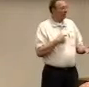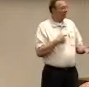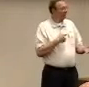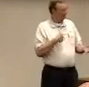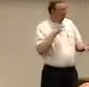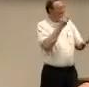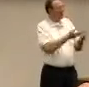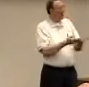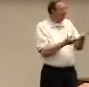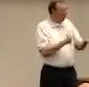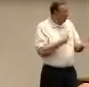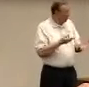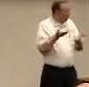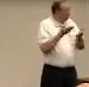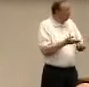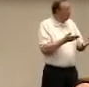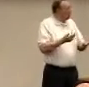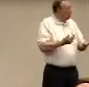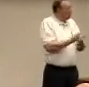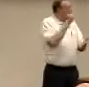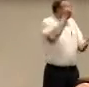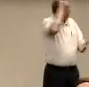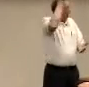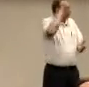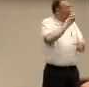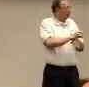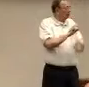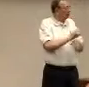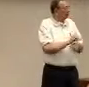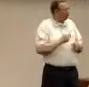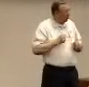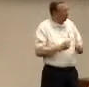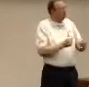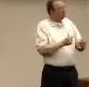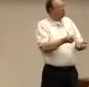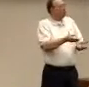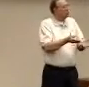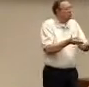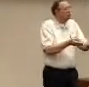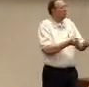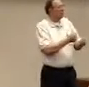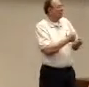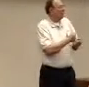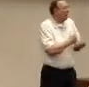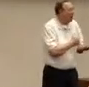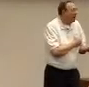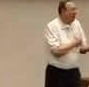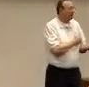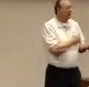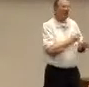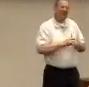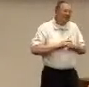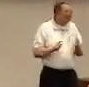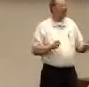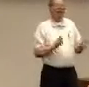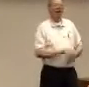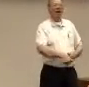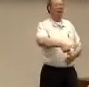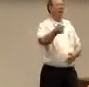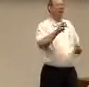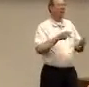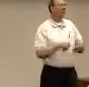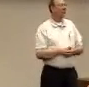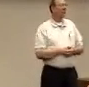felt this way, but when we got there, we were bringing a fresh perspective to church. We were going to serve. We were going to love. We were different